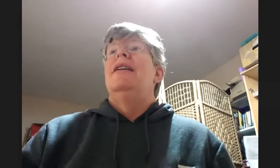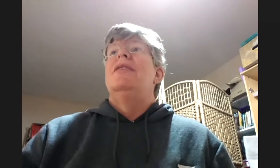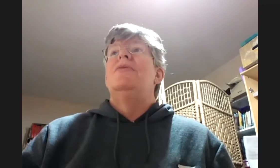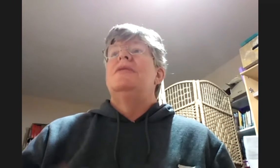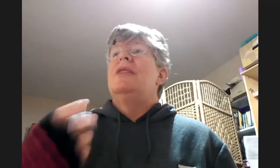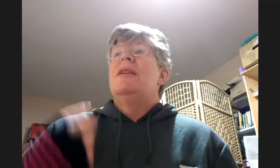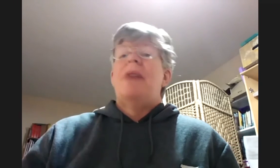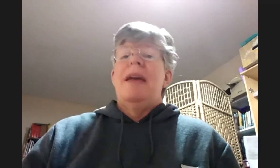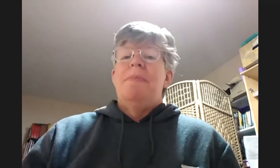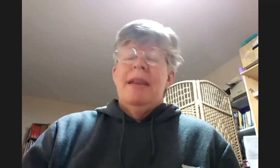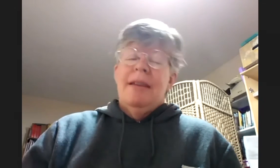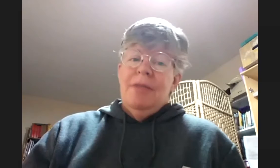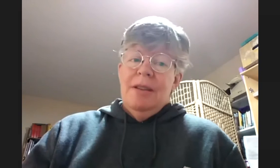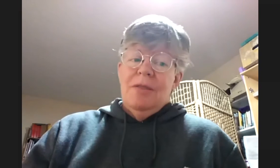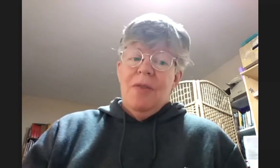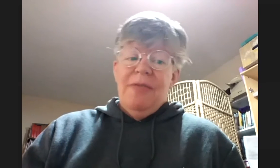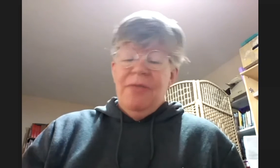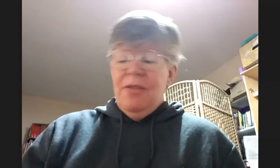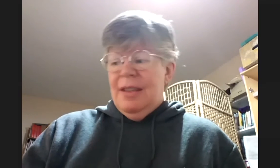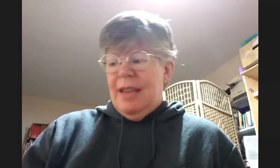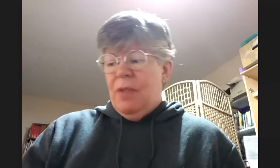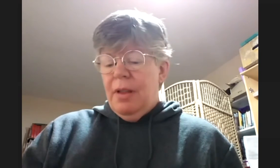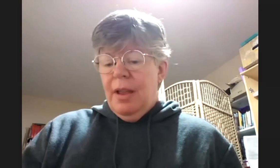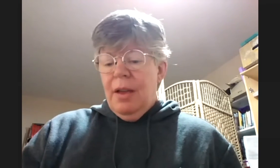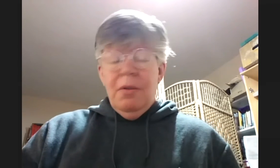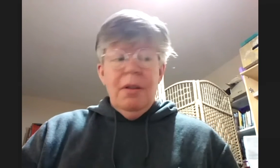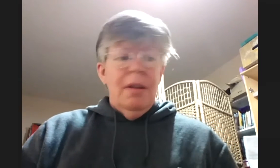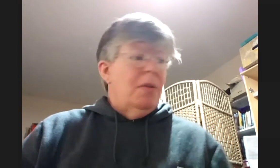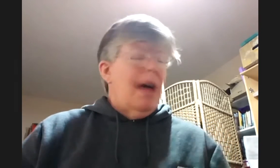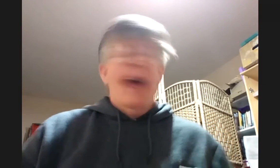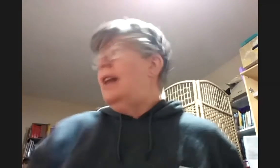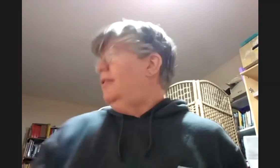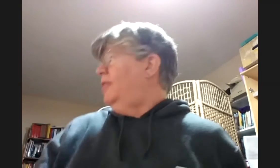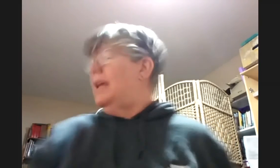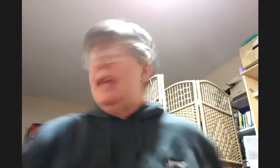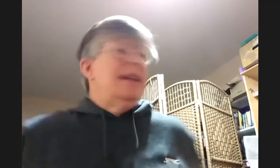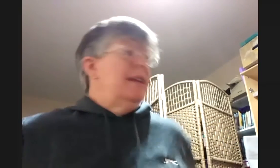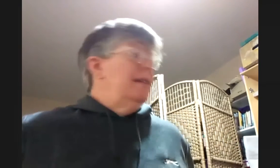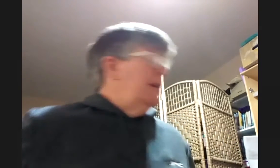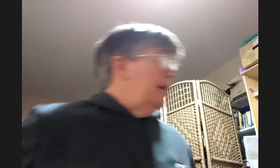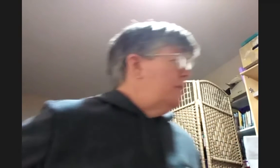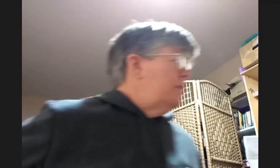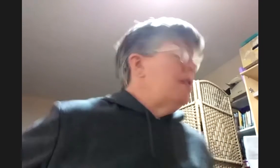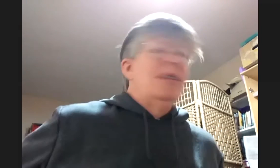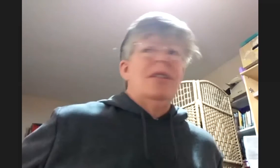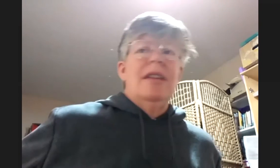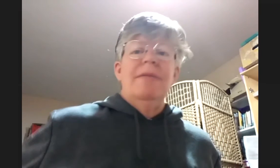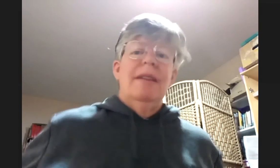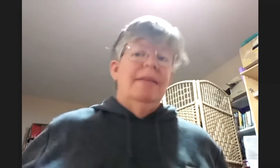was turning a bright pink under his gray fur and saying, well, I had it from the hen. And where is she? Well, of